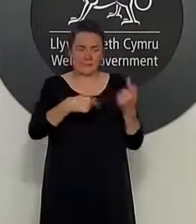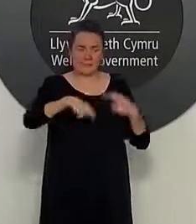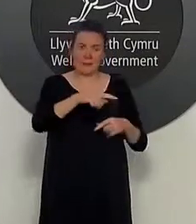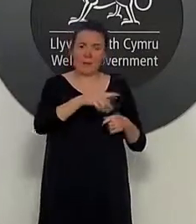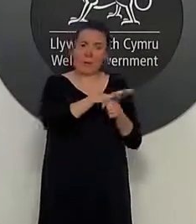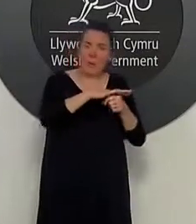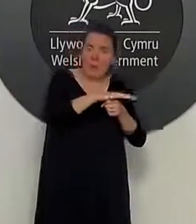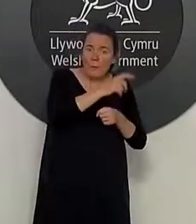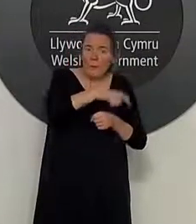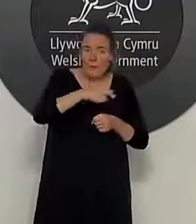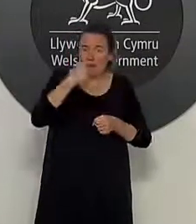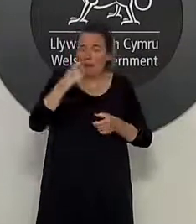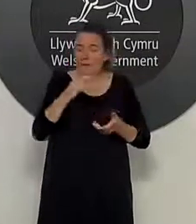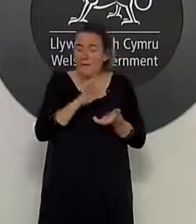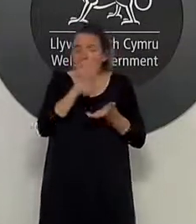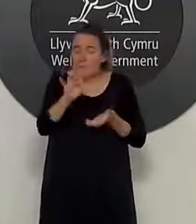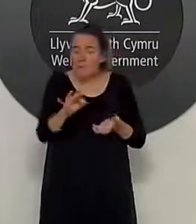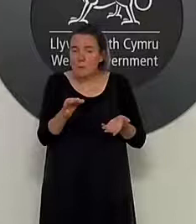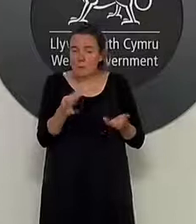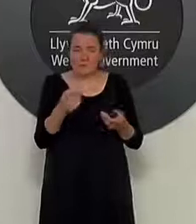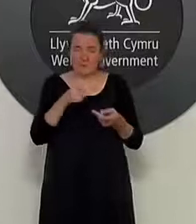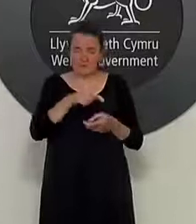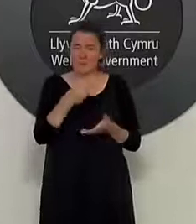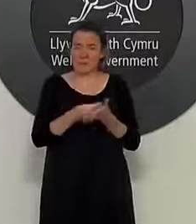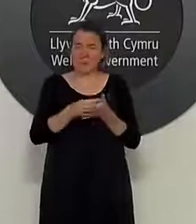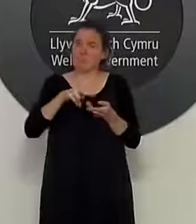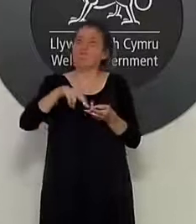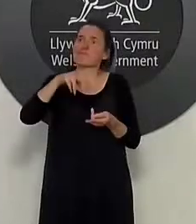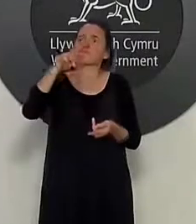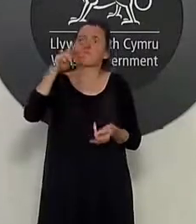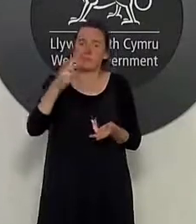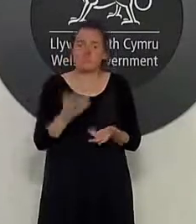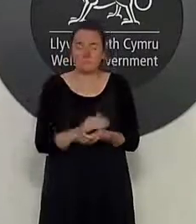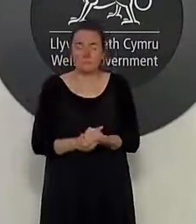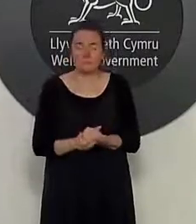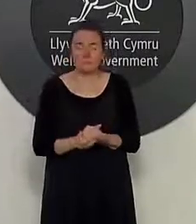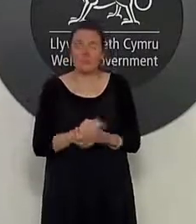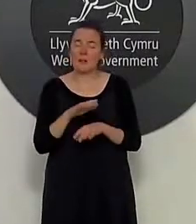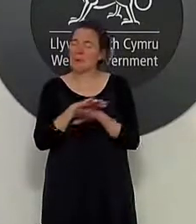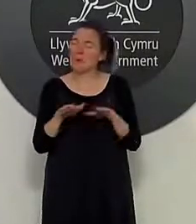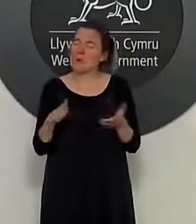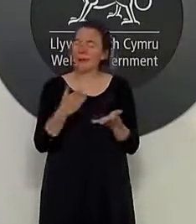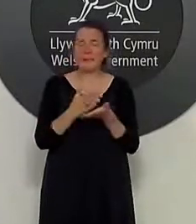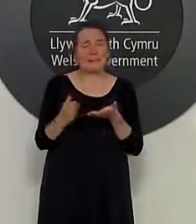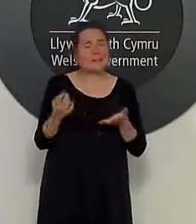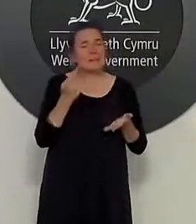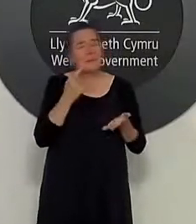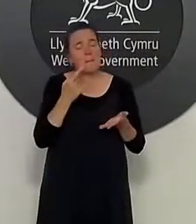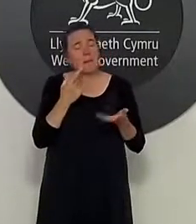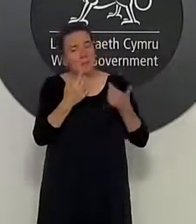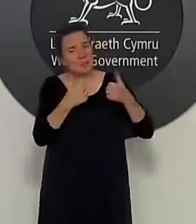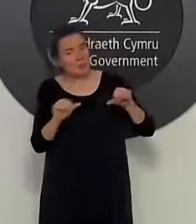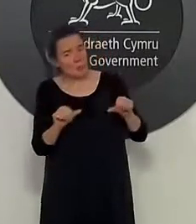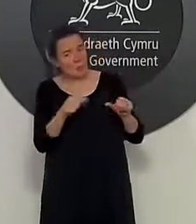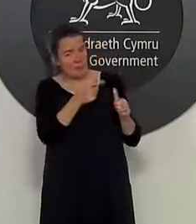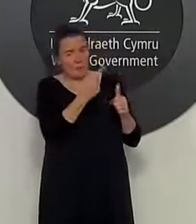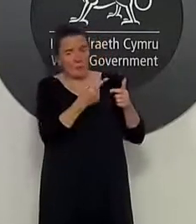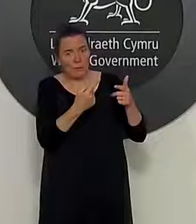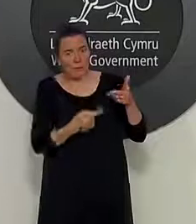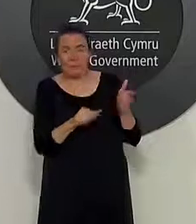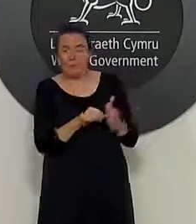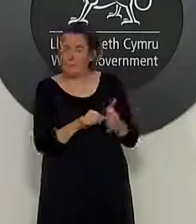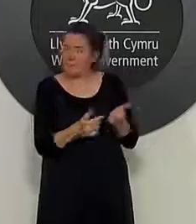local housing market. Now, this is much is clear. There is no single or simple solution to these